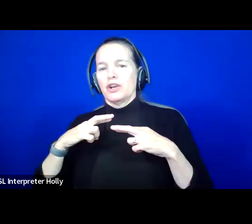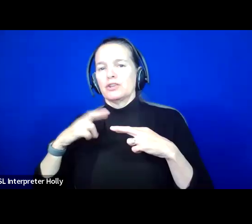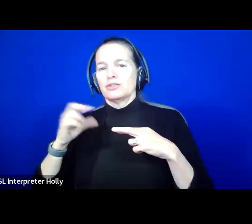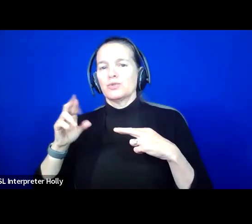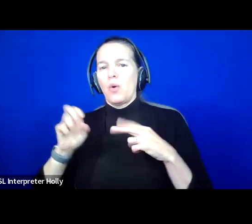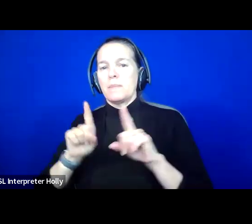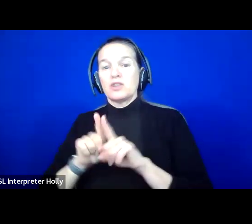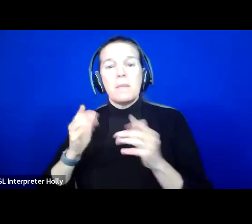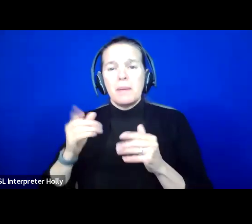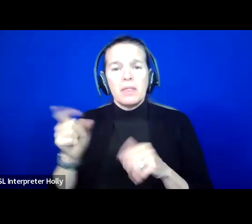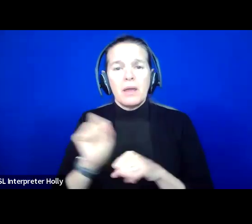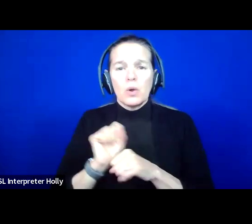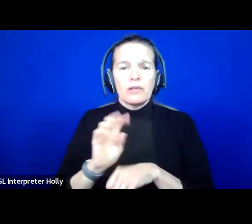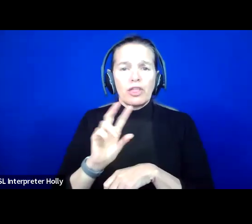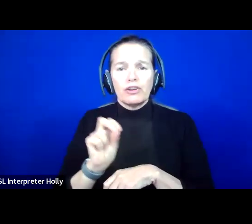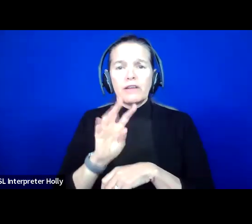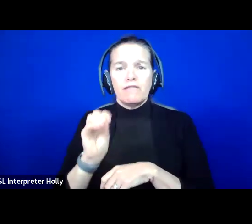30, 40, 50-year